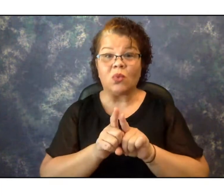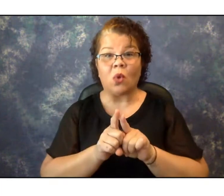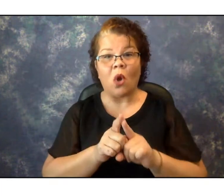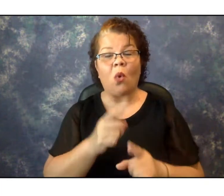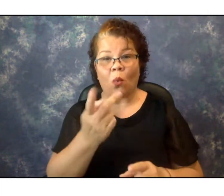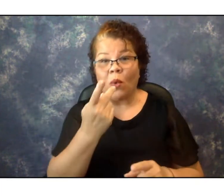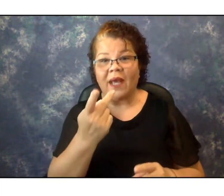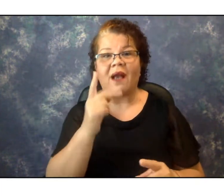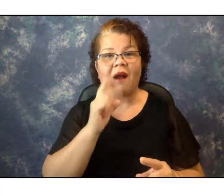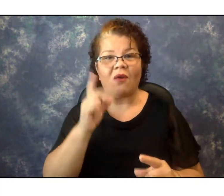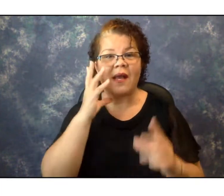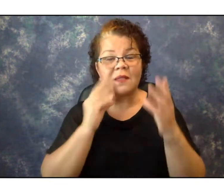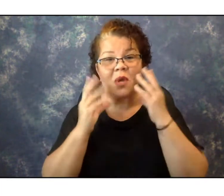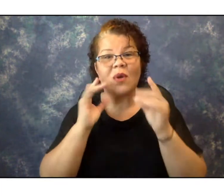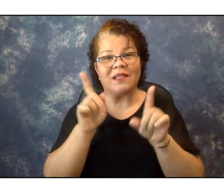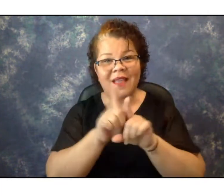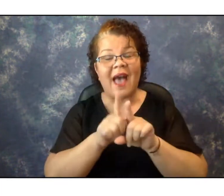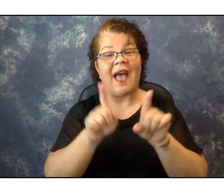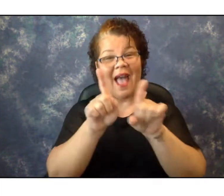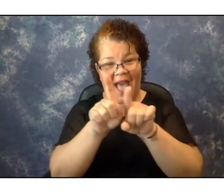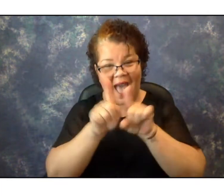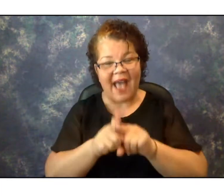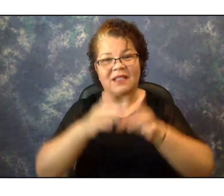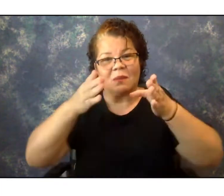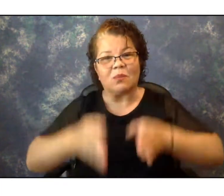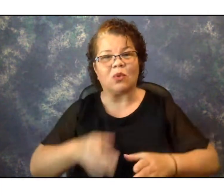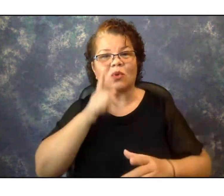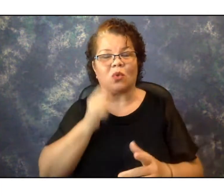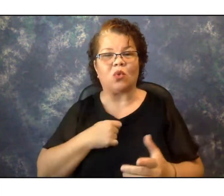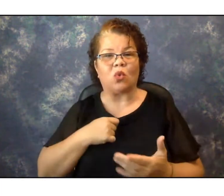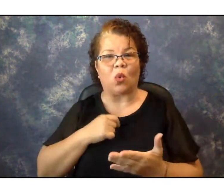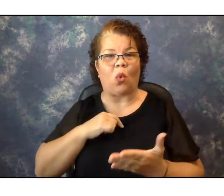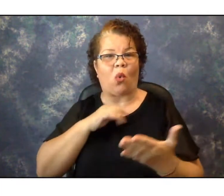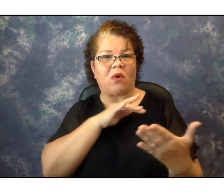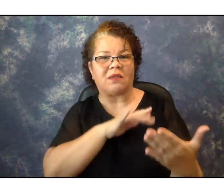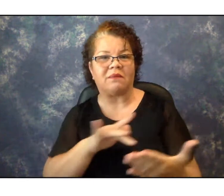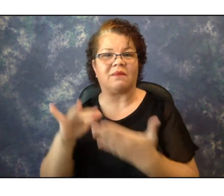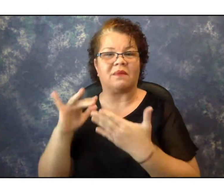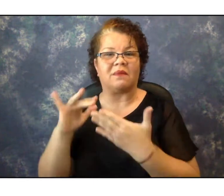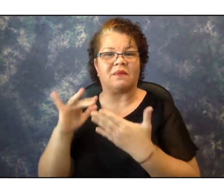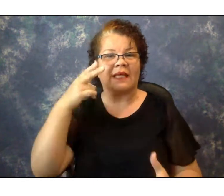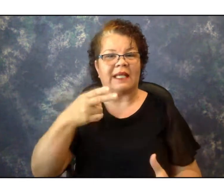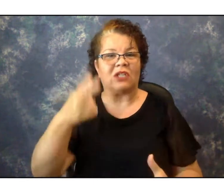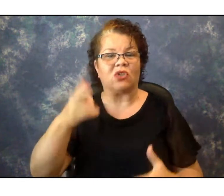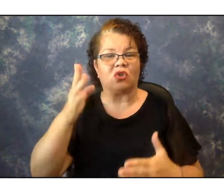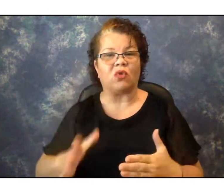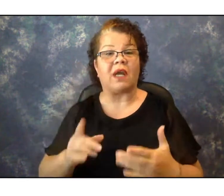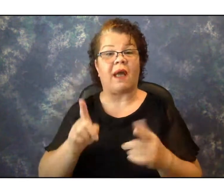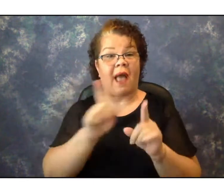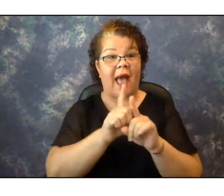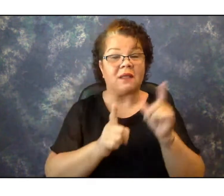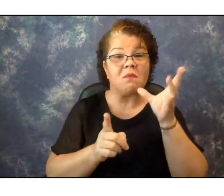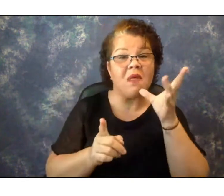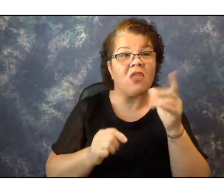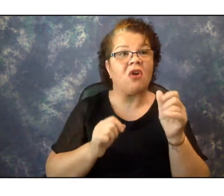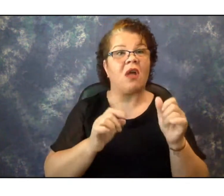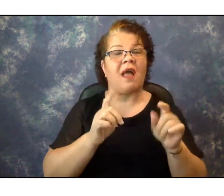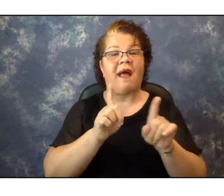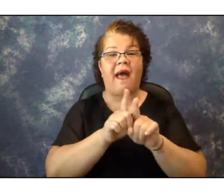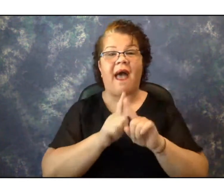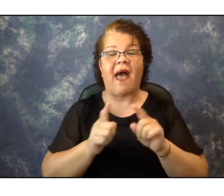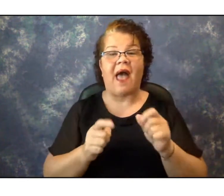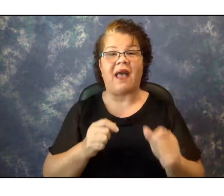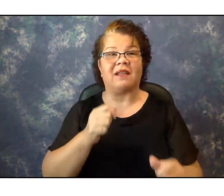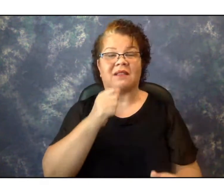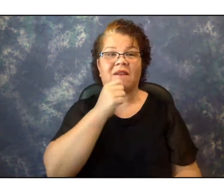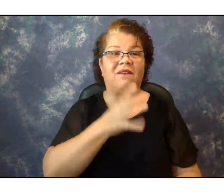role as historians, right, as mothers, as feminists, is to make sure that those stories are told as